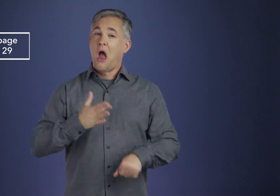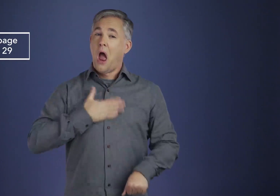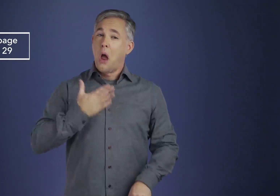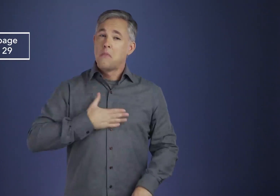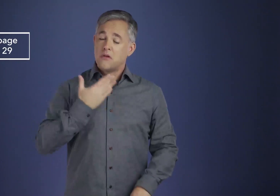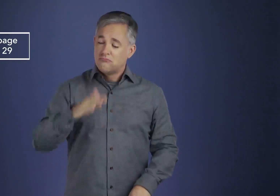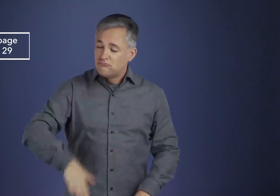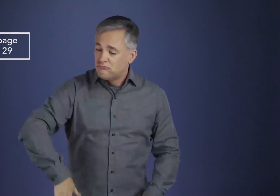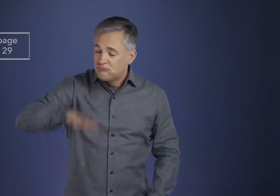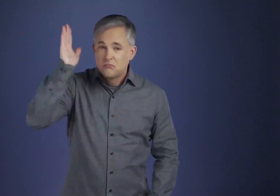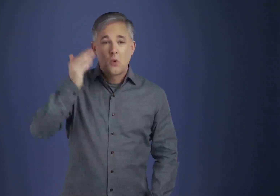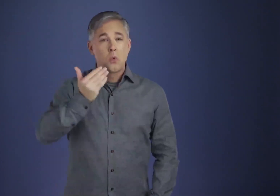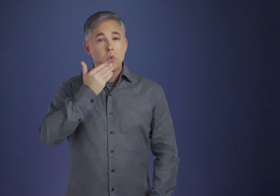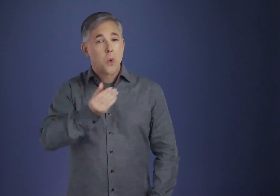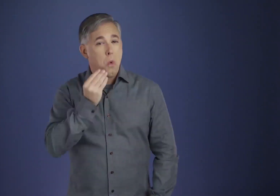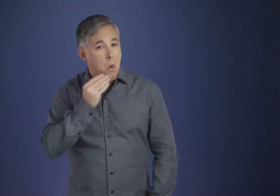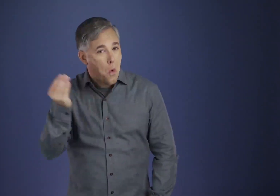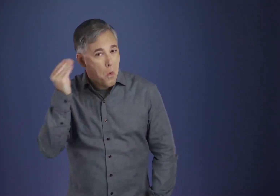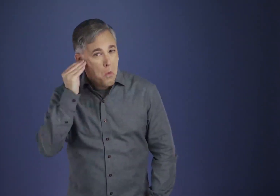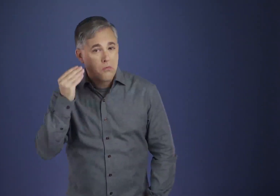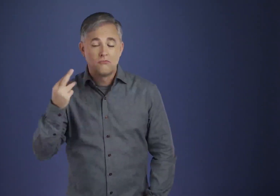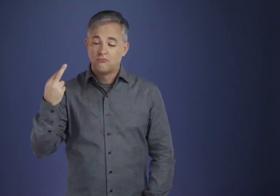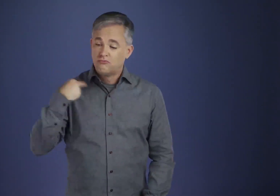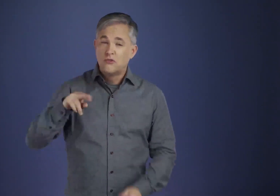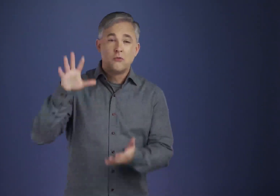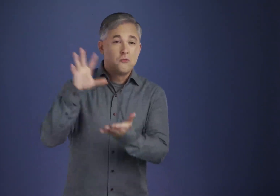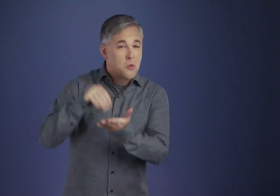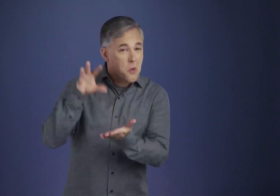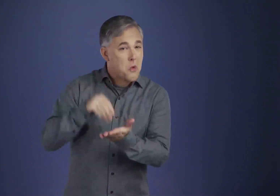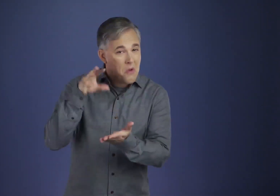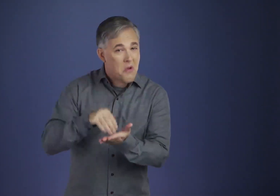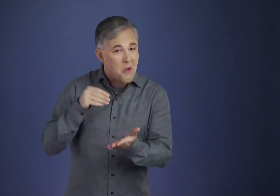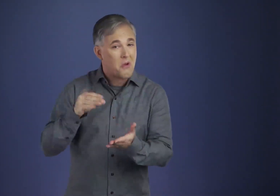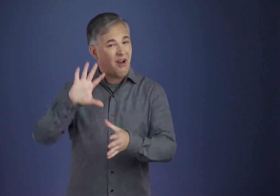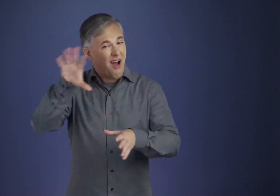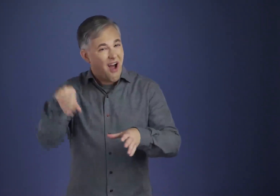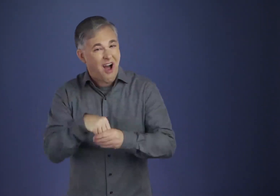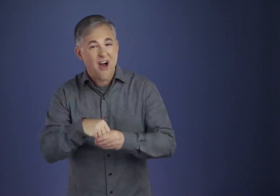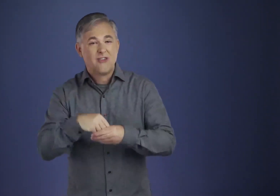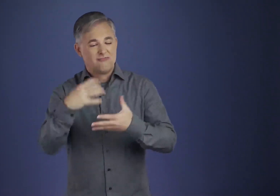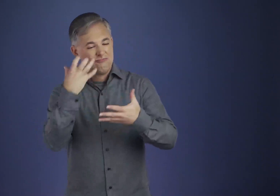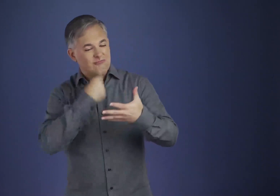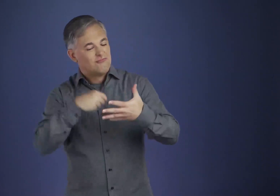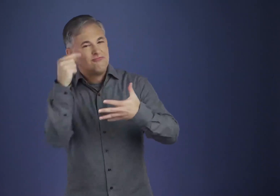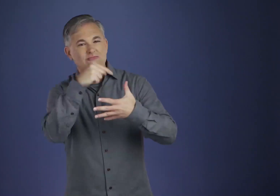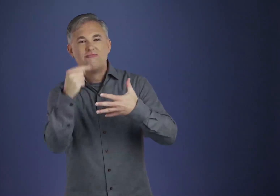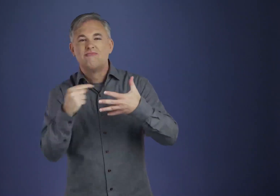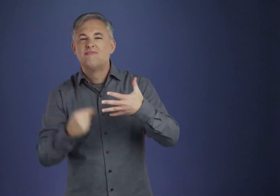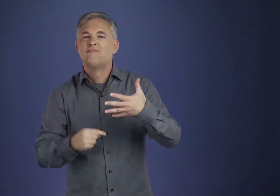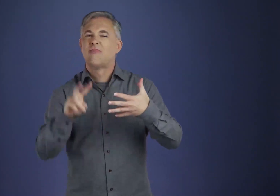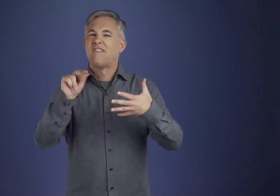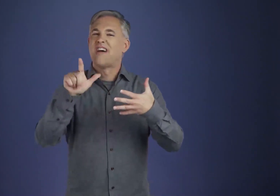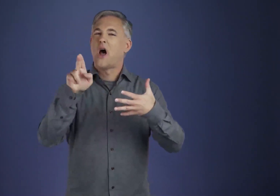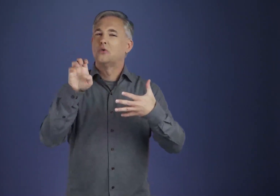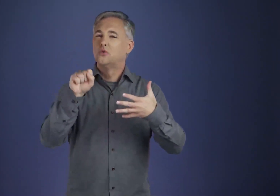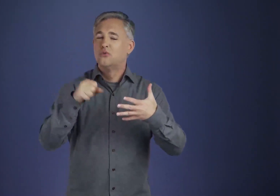certain values. We were still sure that we ought to be fairly honest, tolerant, and just, that we ought to be ambitious